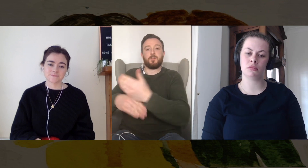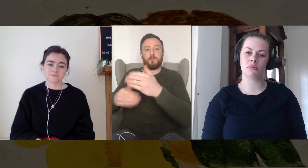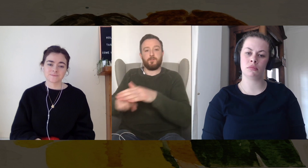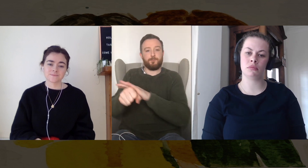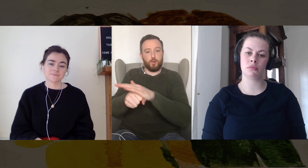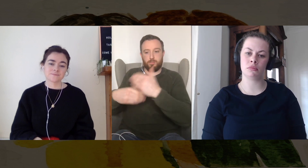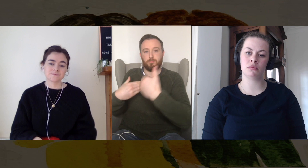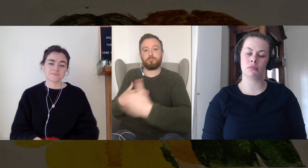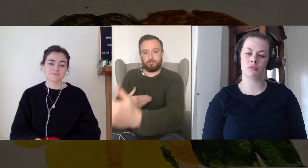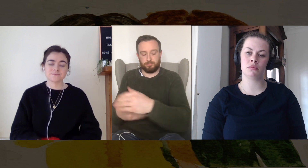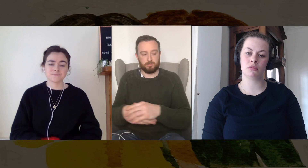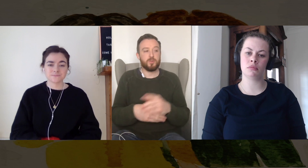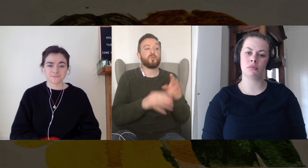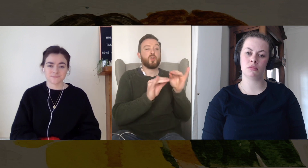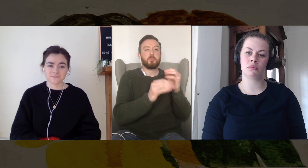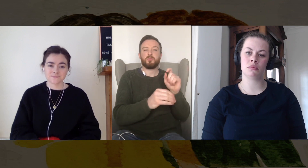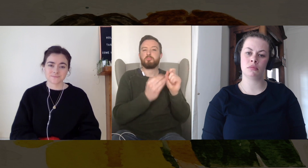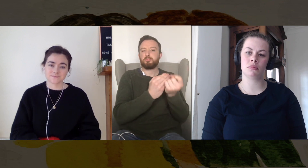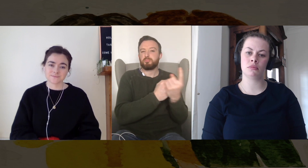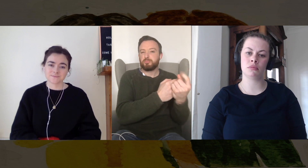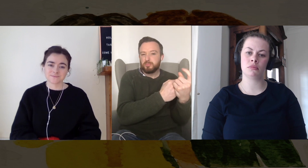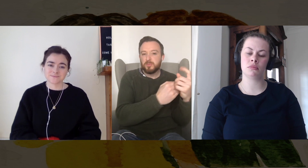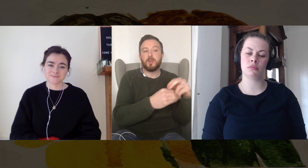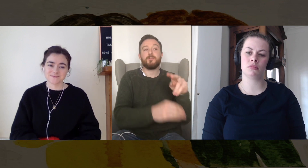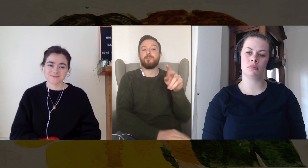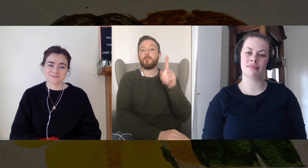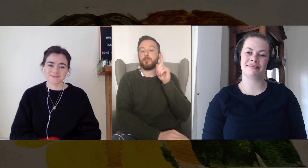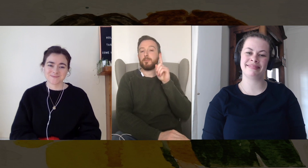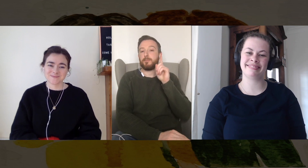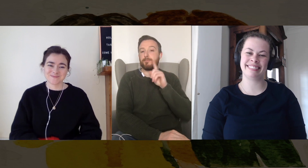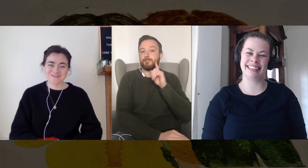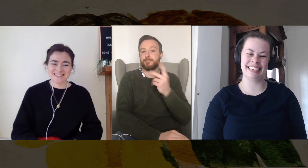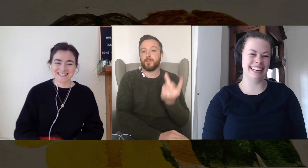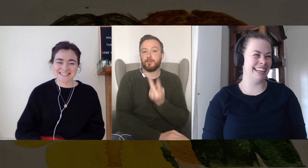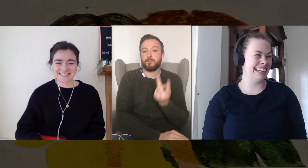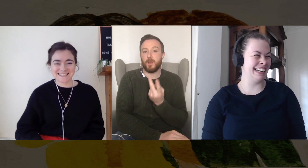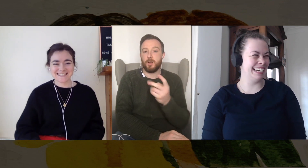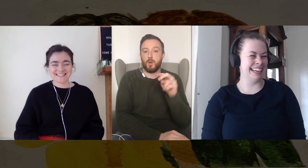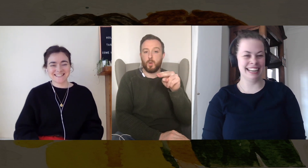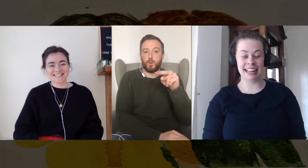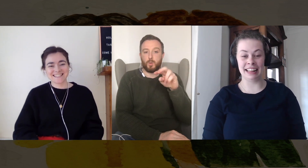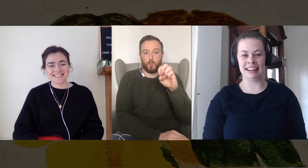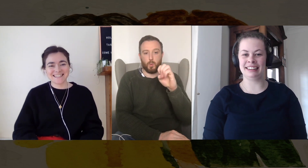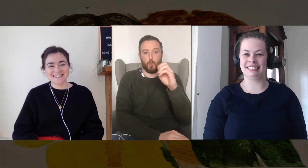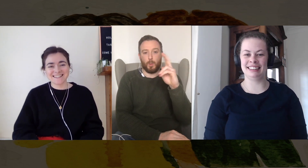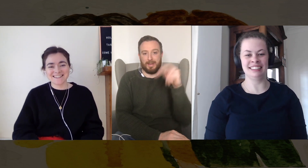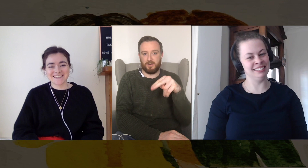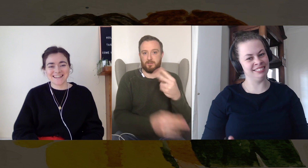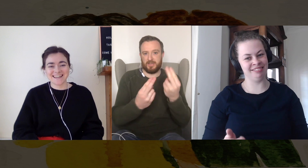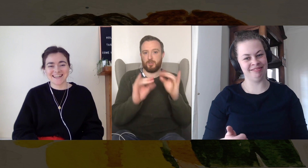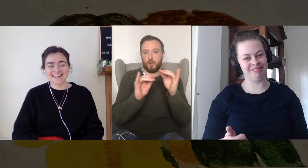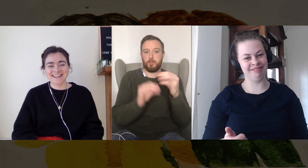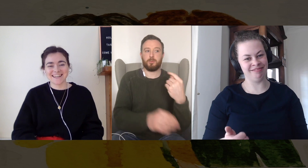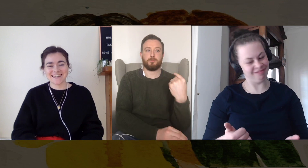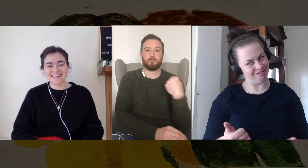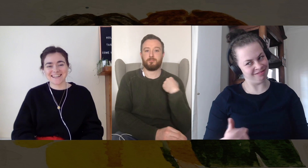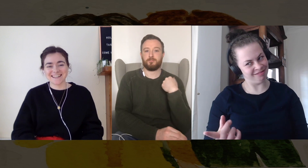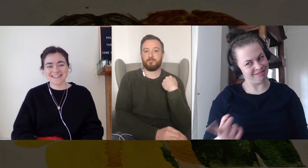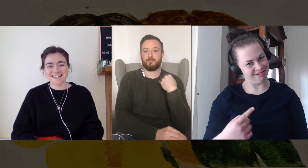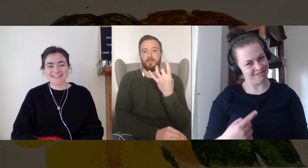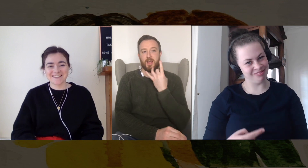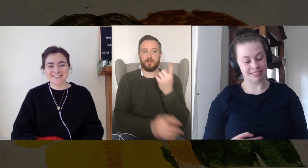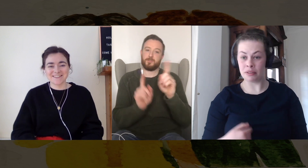this. So interpreting is mostly ad hoc, or whenever Nolene tells me she needs an interpreter, I'm ready to